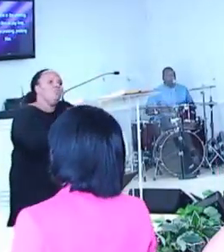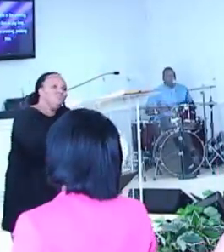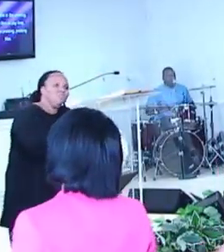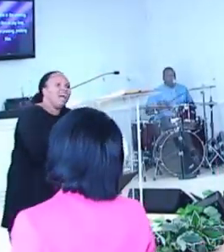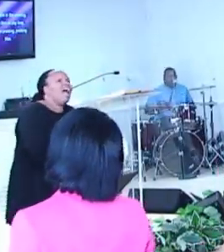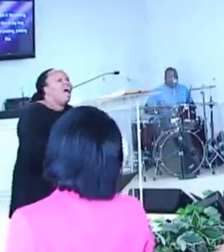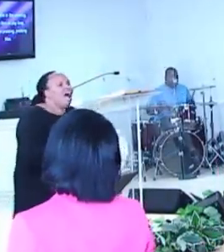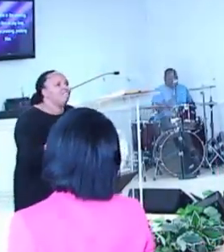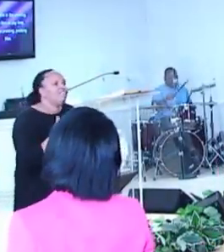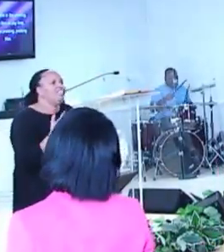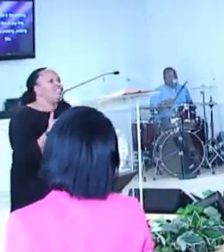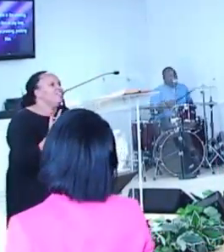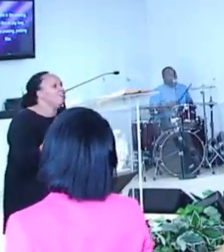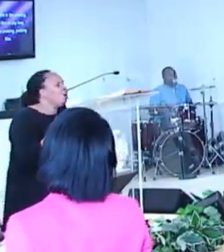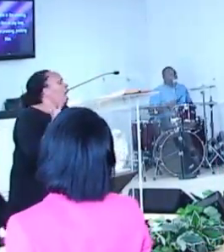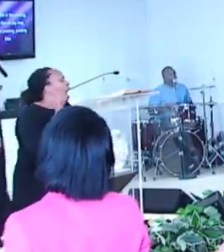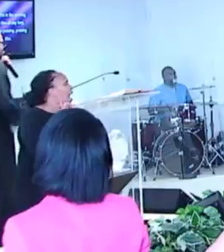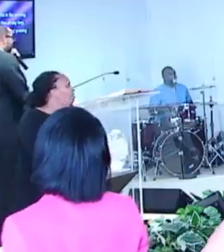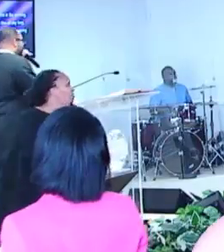I feel